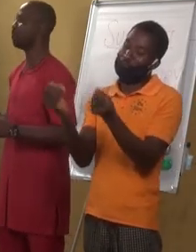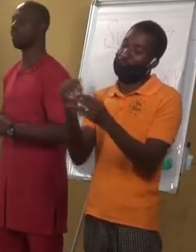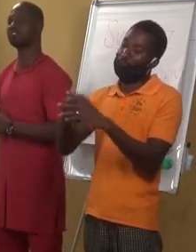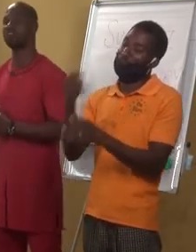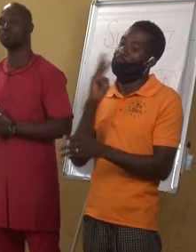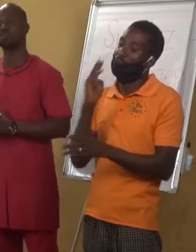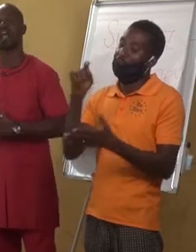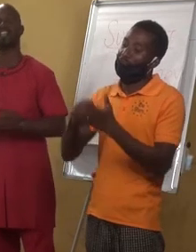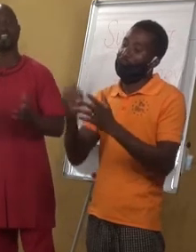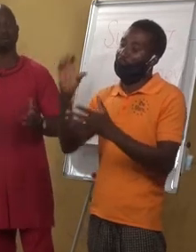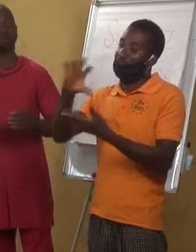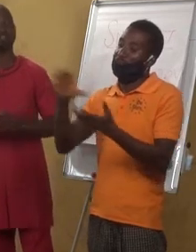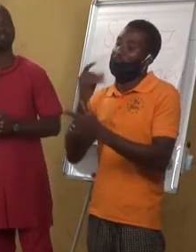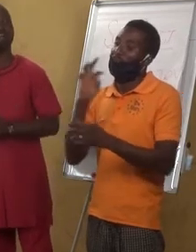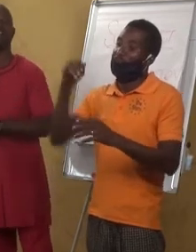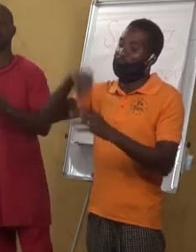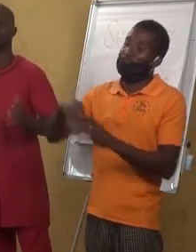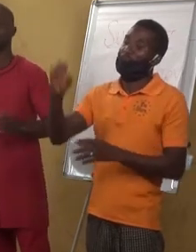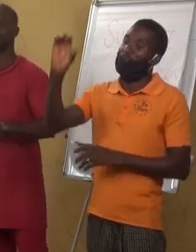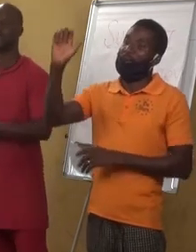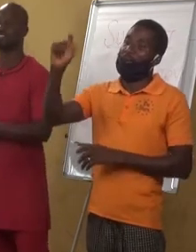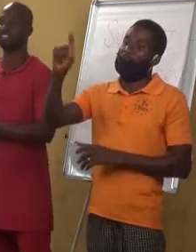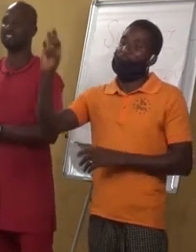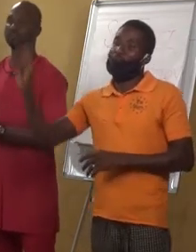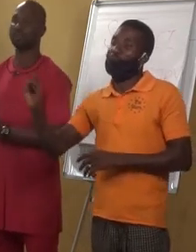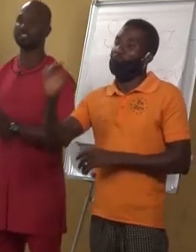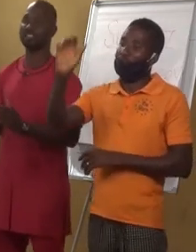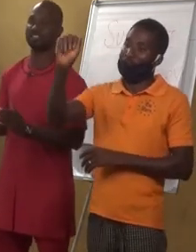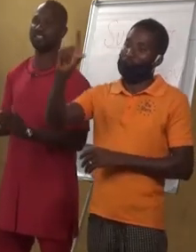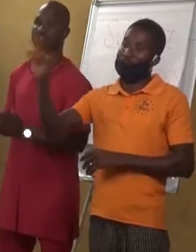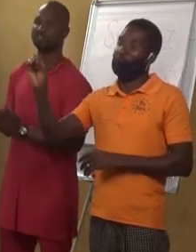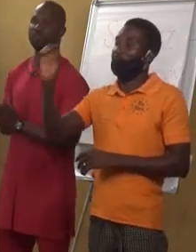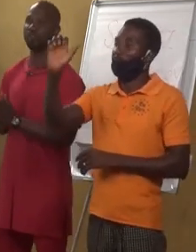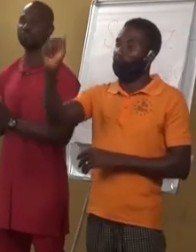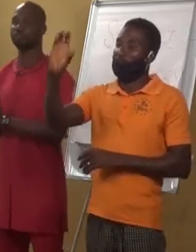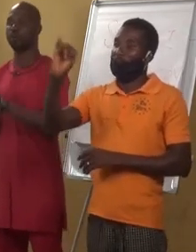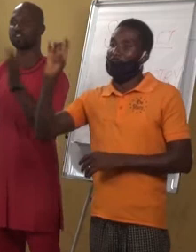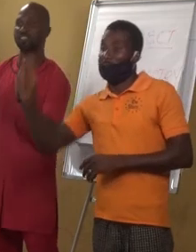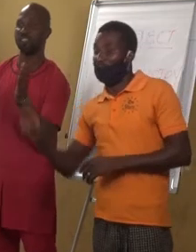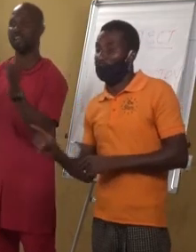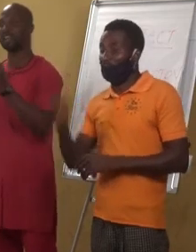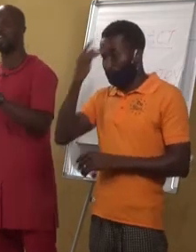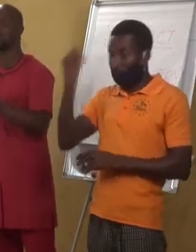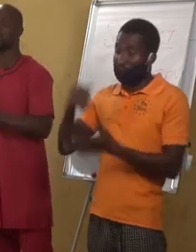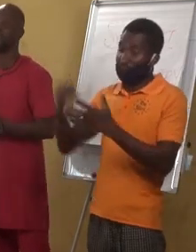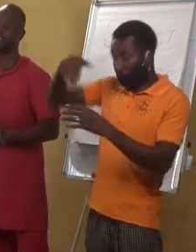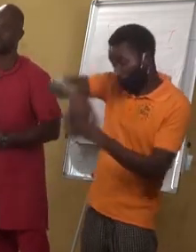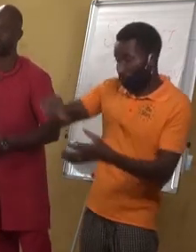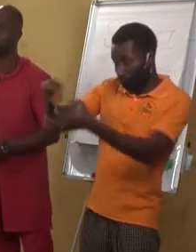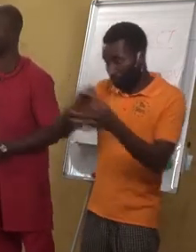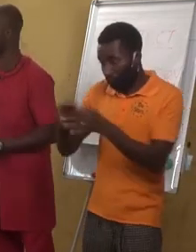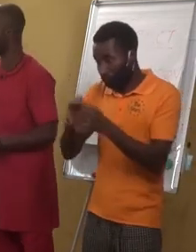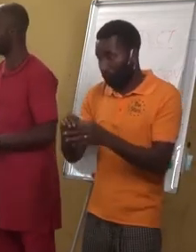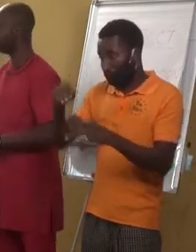These compounds include alkanols, alkanoic acid, because the existence of the bond between oxygen and hydrogen in